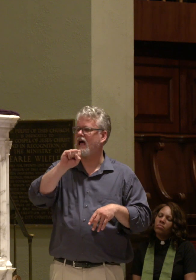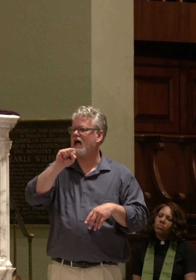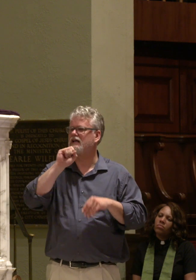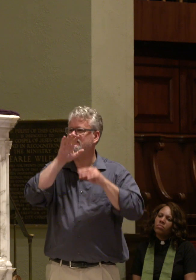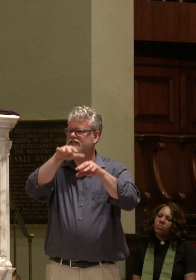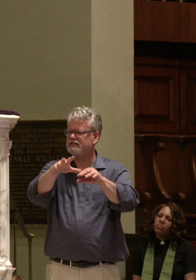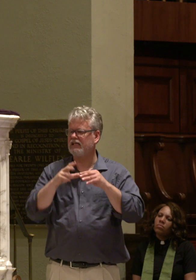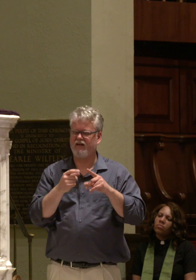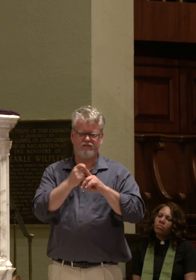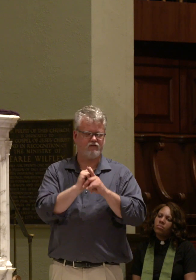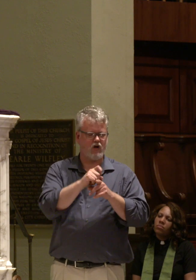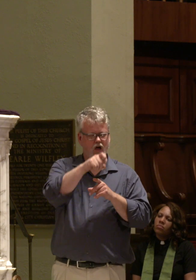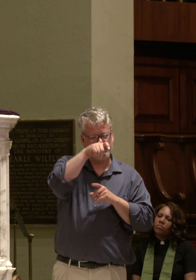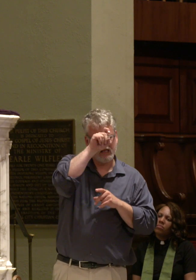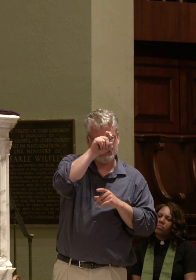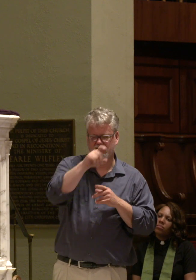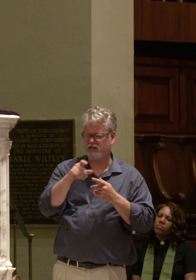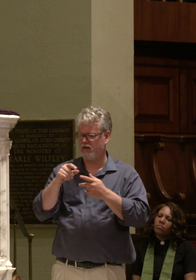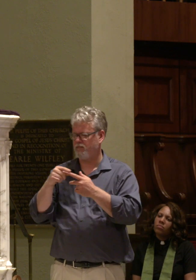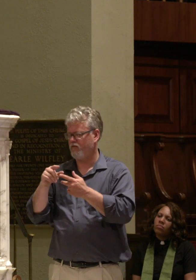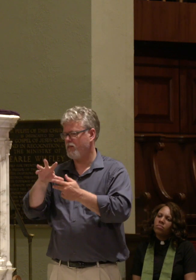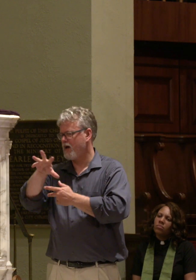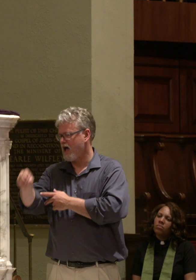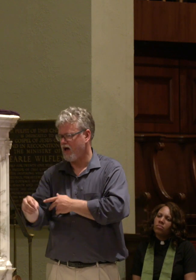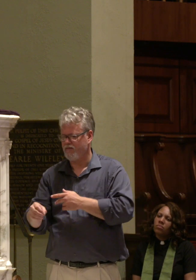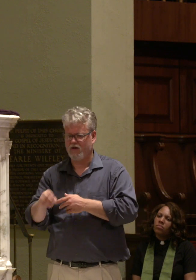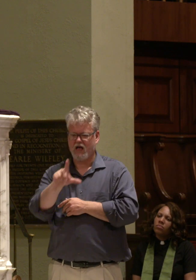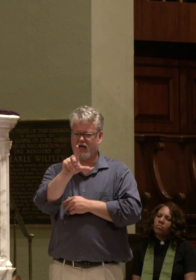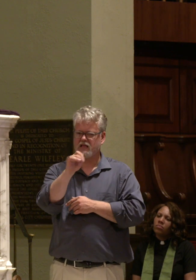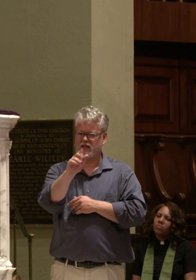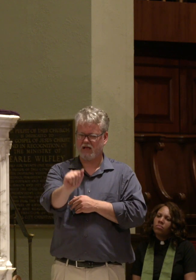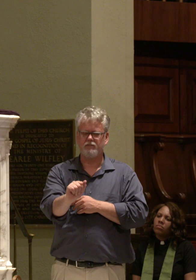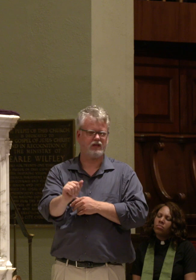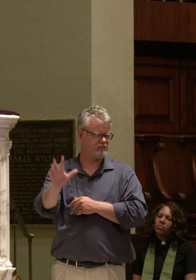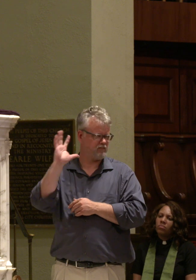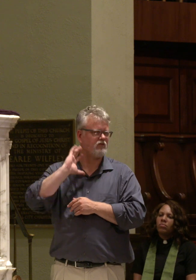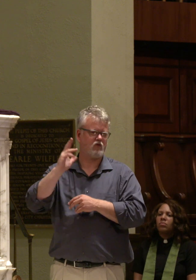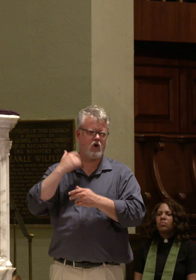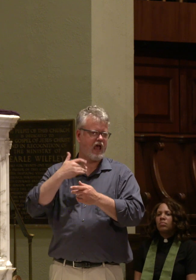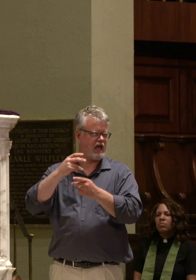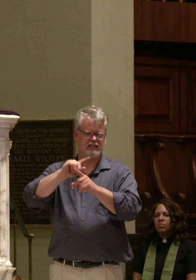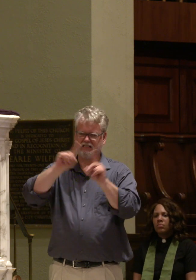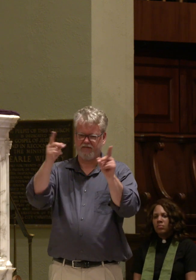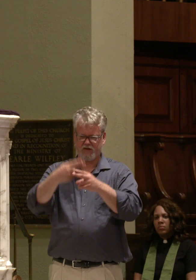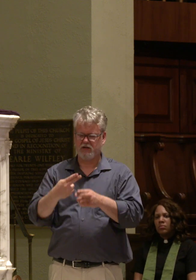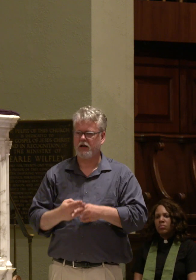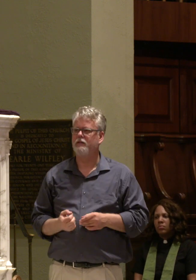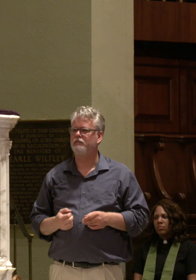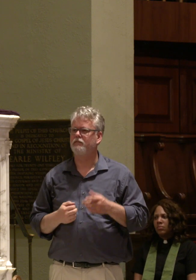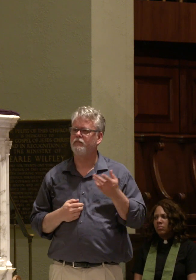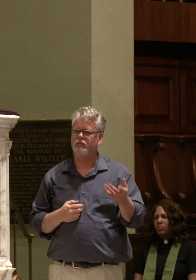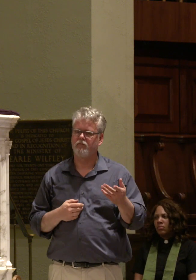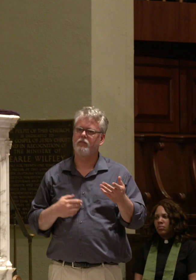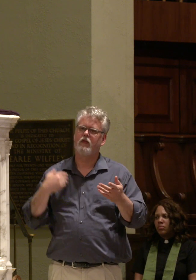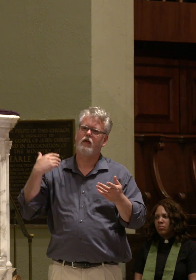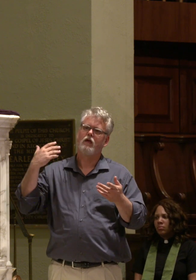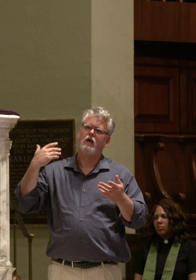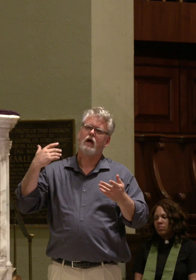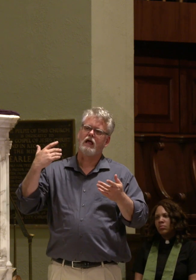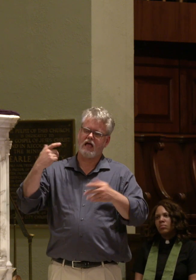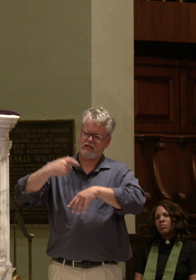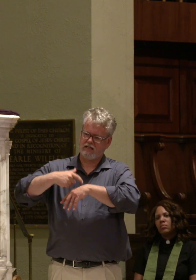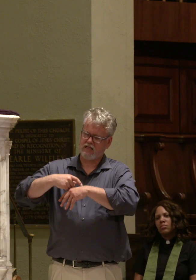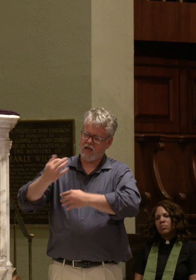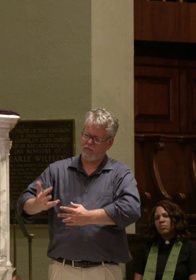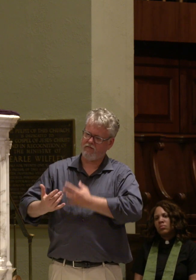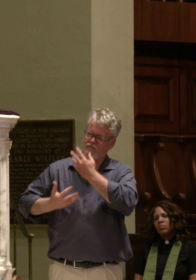in Africa. Libya used to be called Cyrene in the Bible, but Libya was there at the day of Pentecost. And